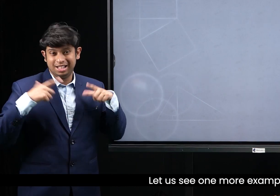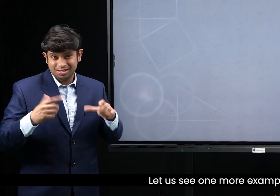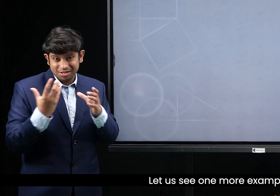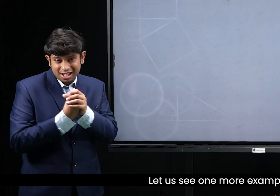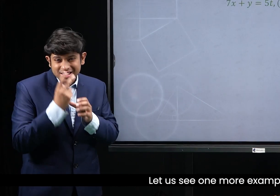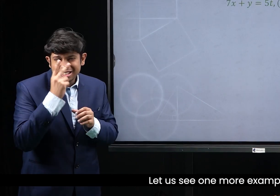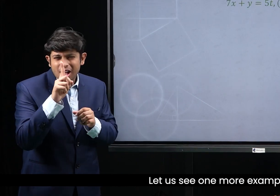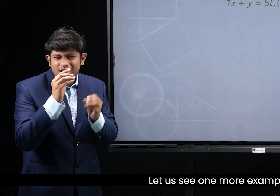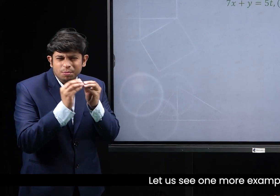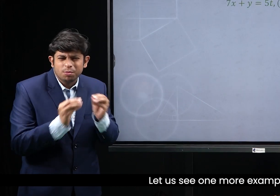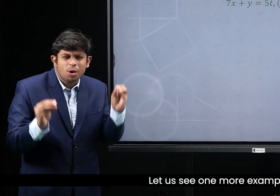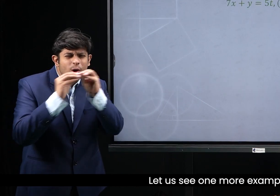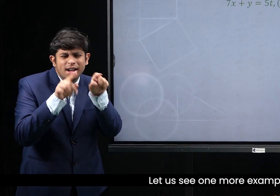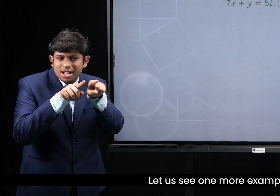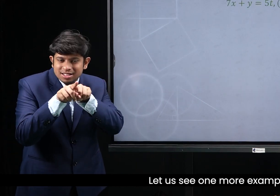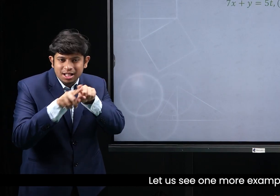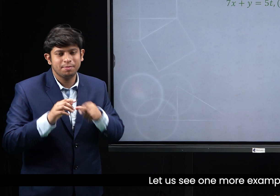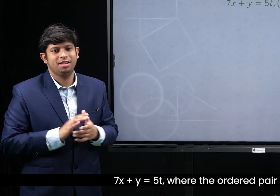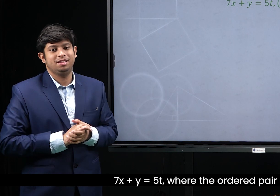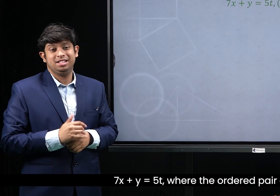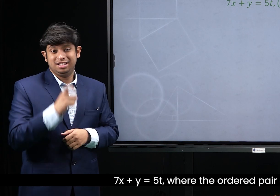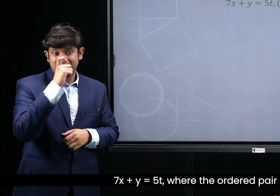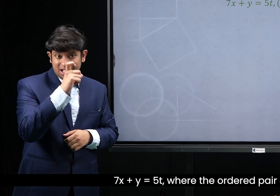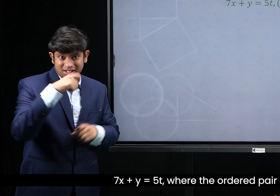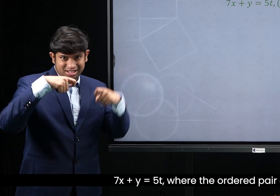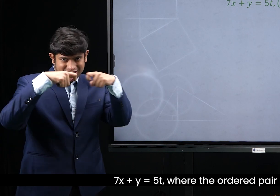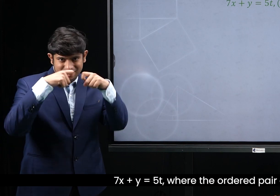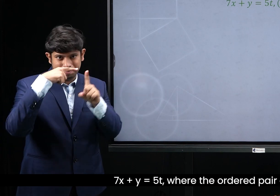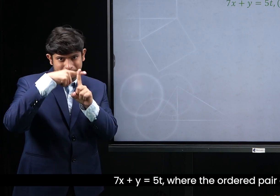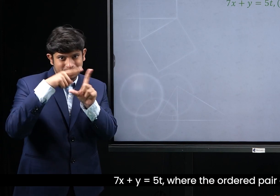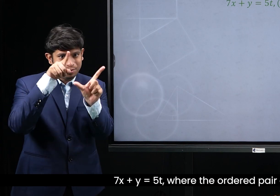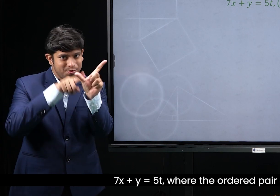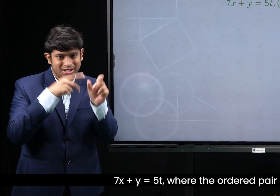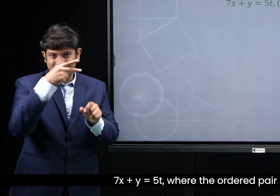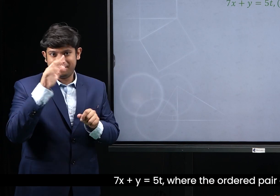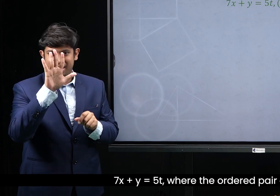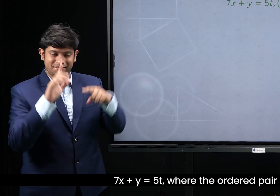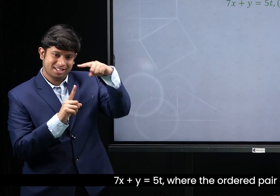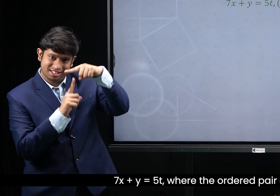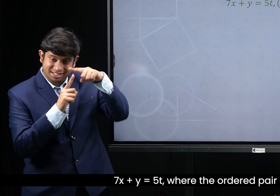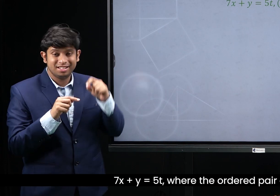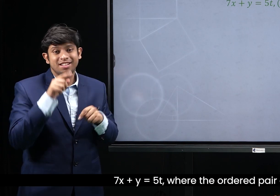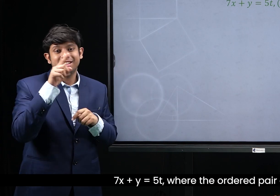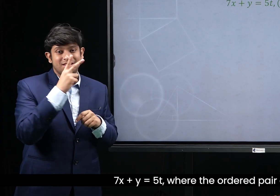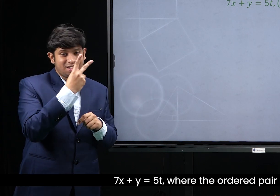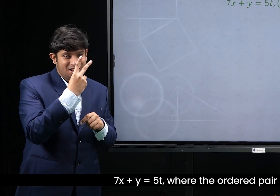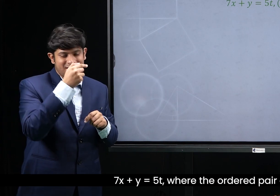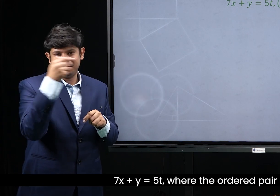Let us see one more example. 7x plus y is equal to 5t, where the ordered pair are 2, minus